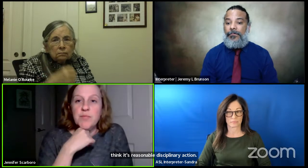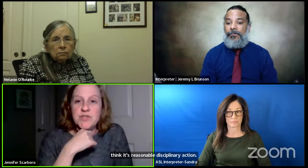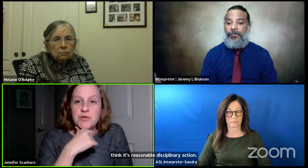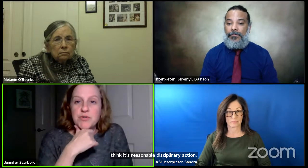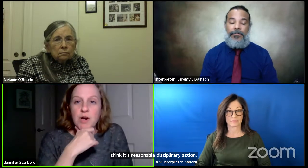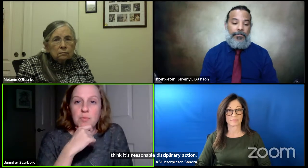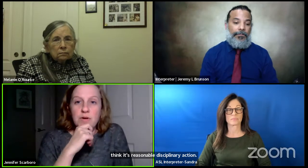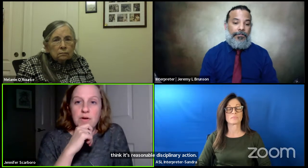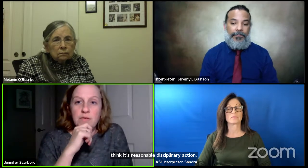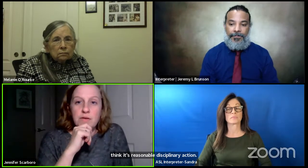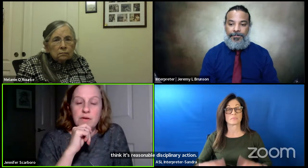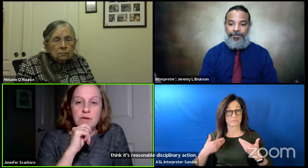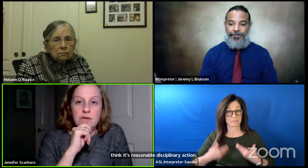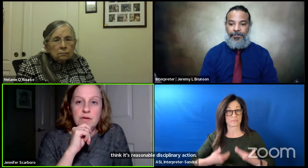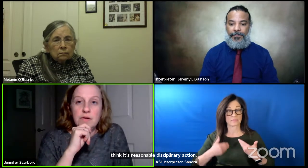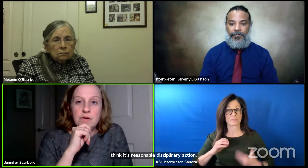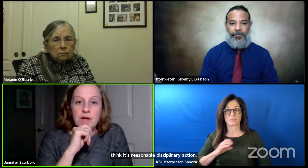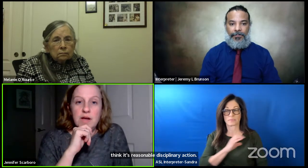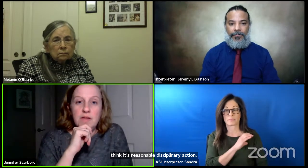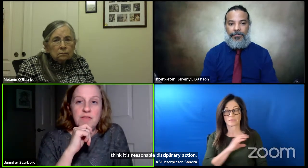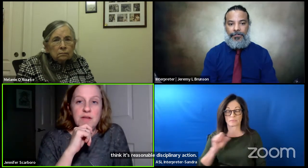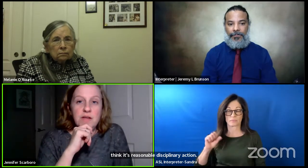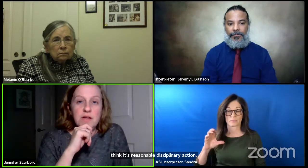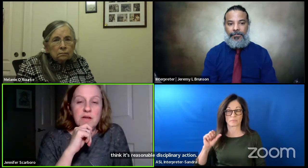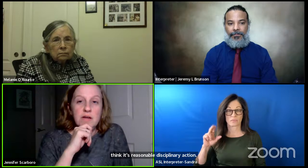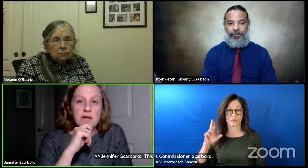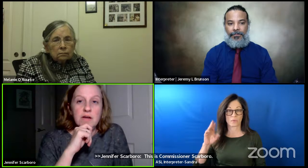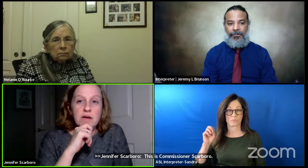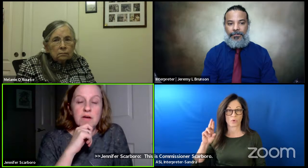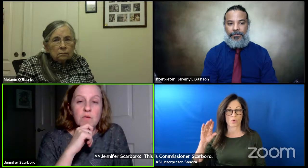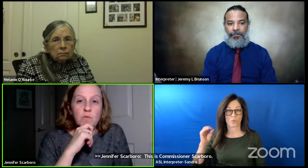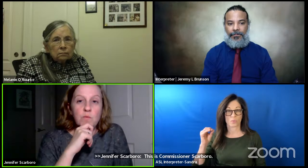This is Commissioner Scarborough. I think